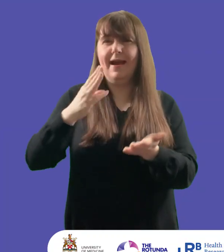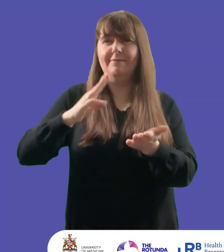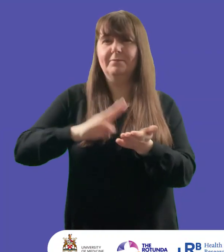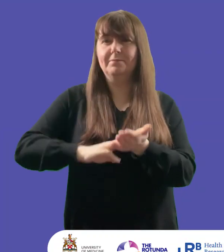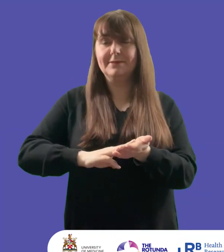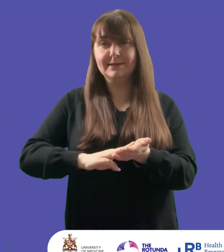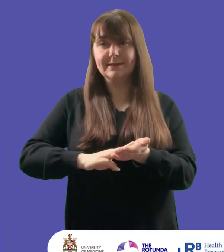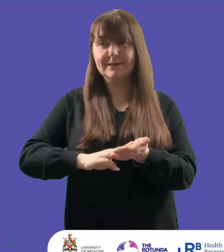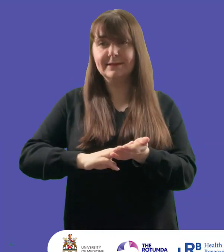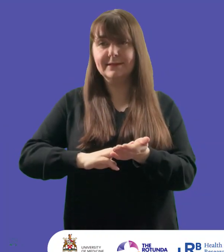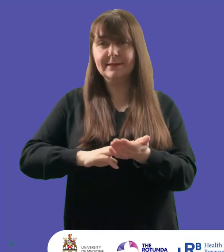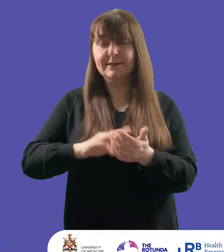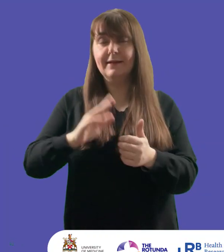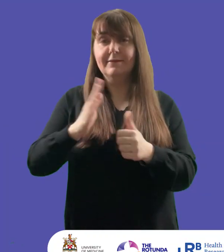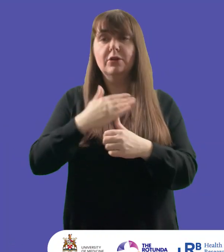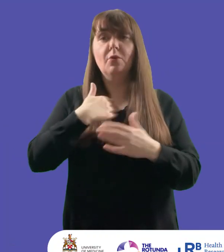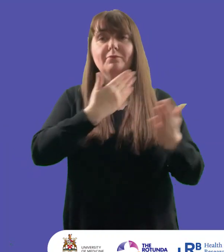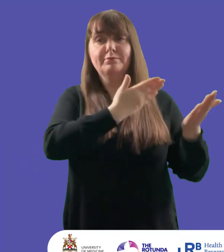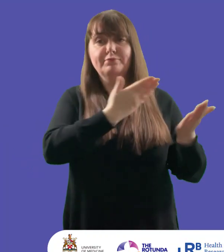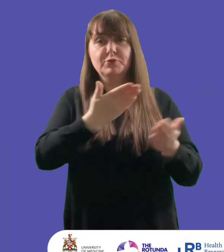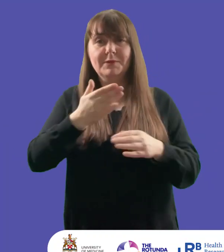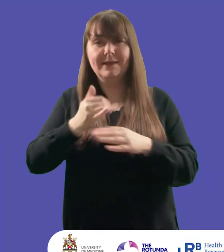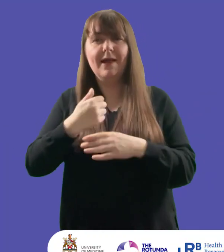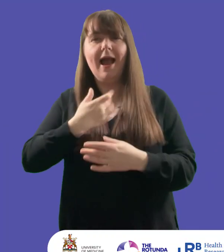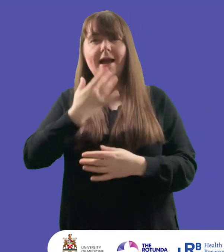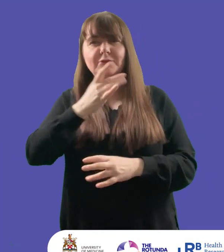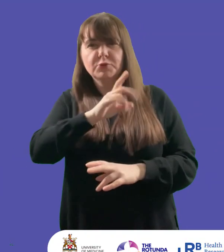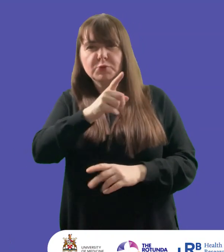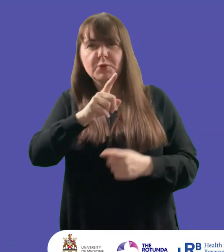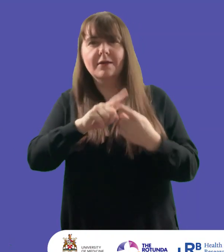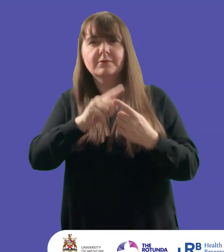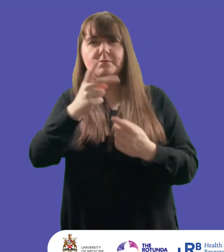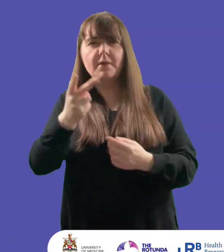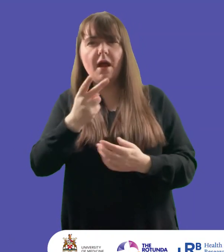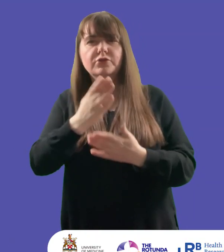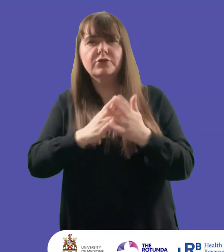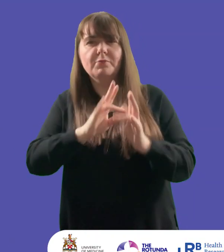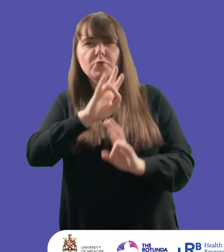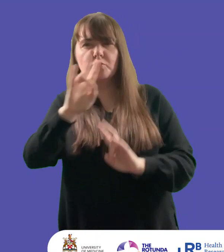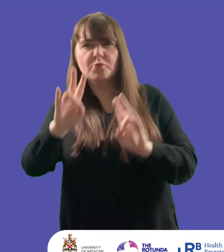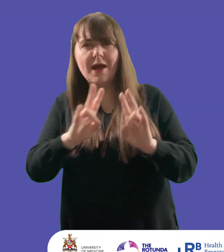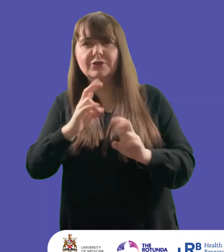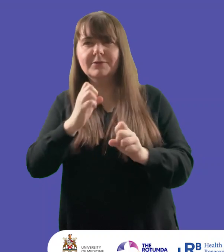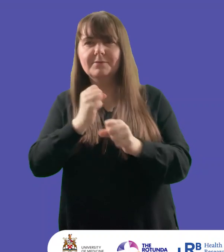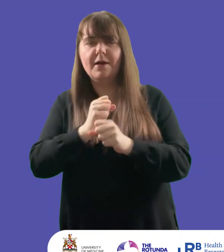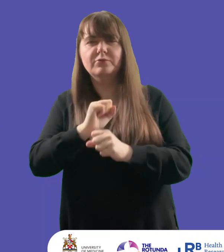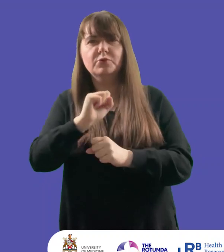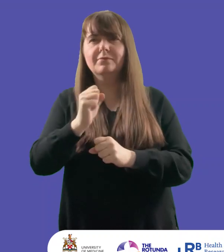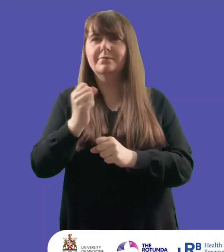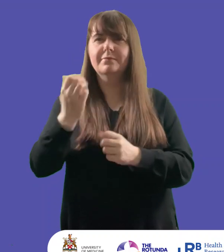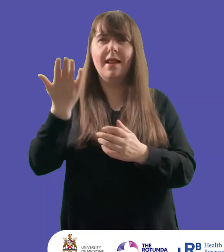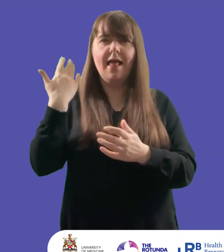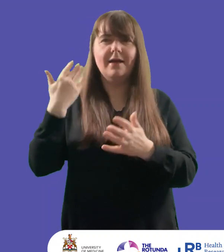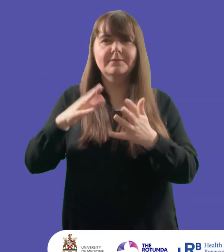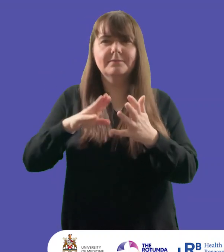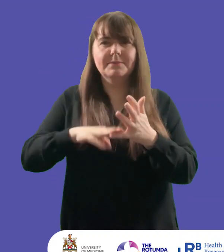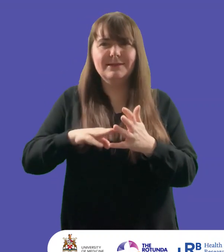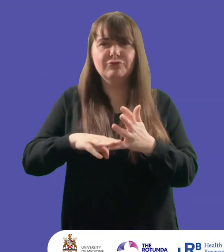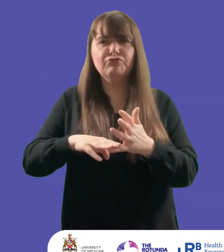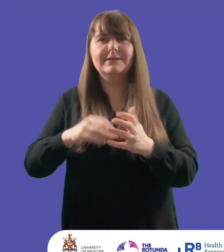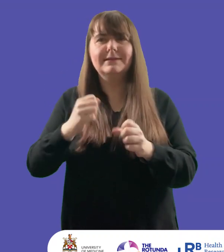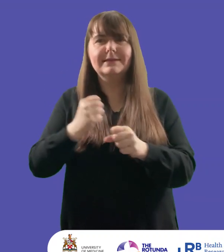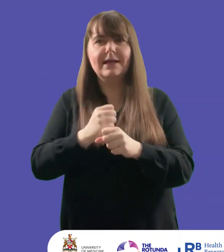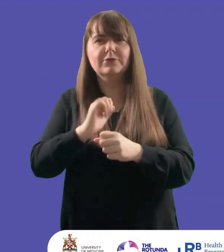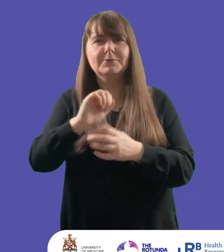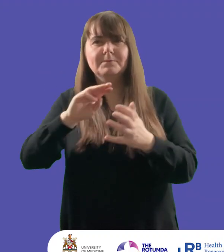5 minutes. So first I'll bring you in, I'll ask you and your partner some questions about your last period date,